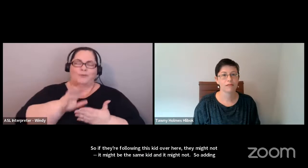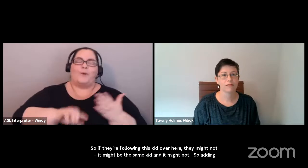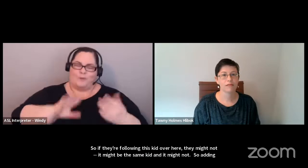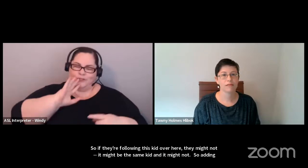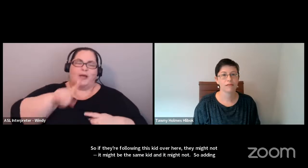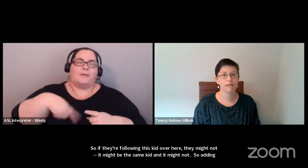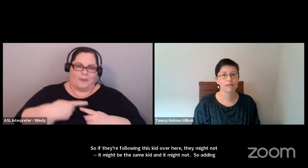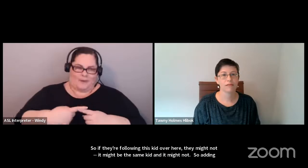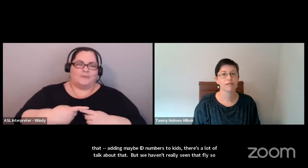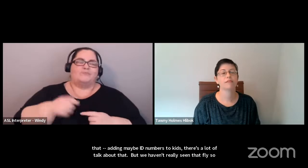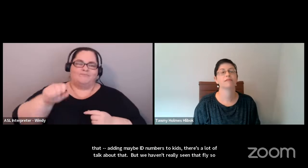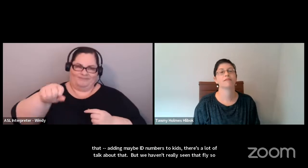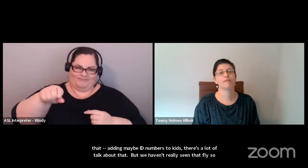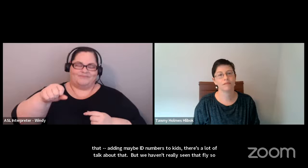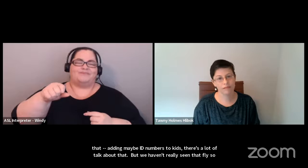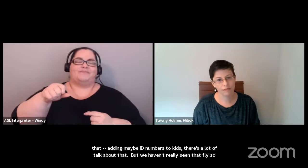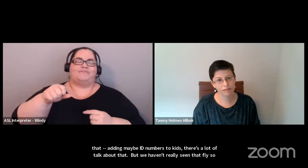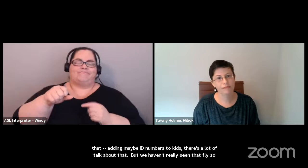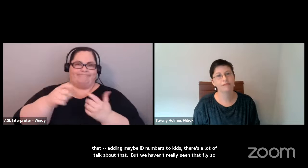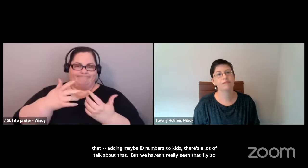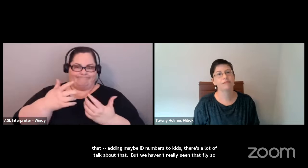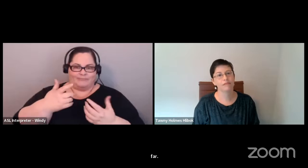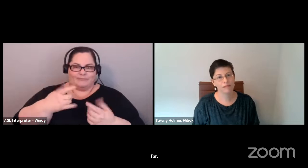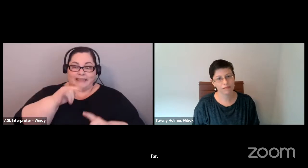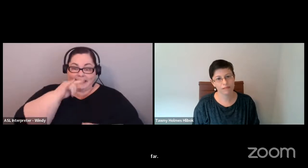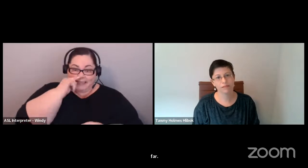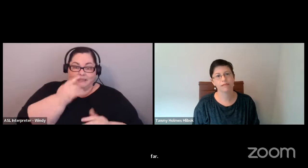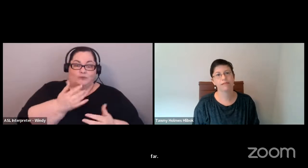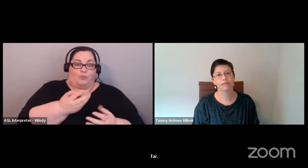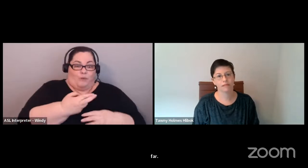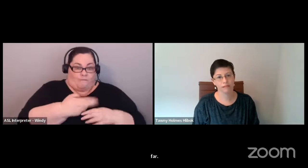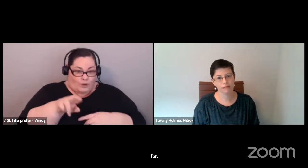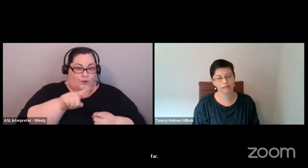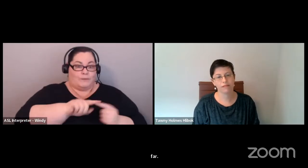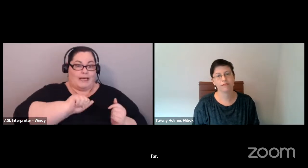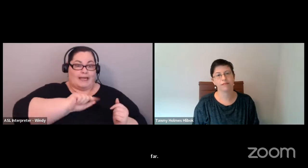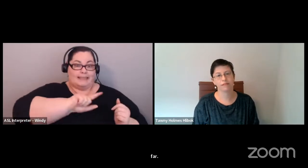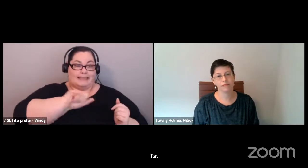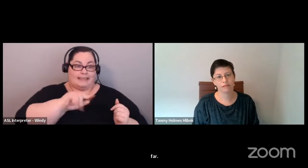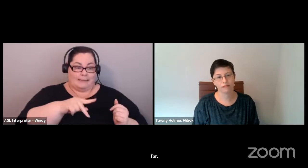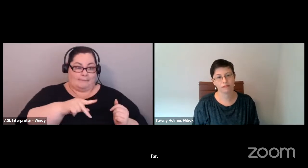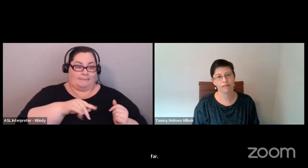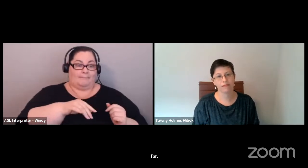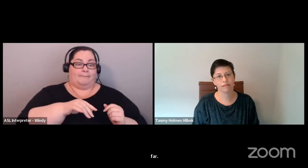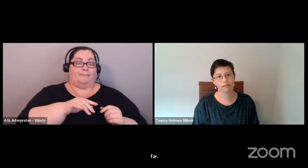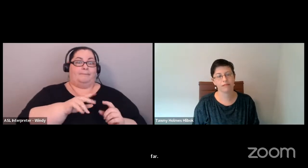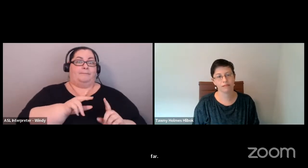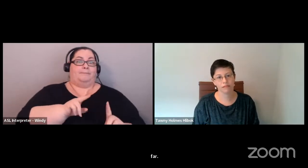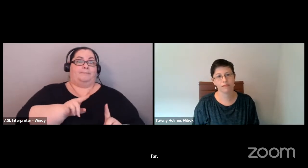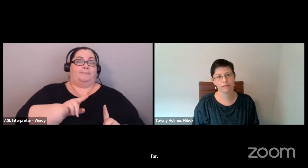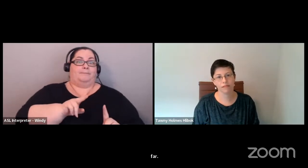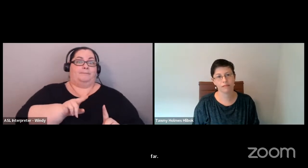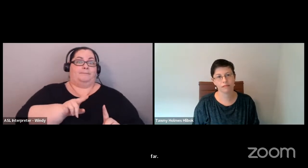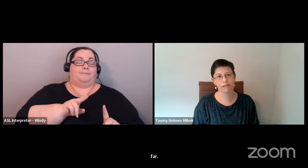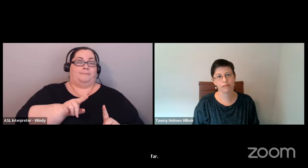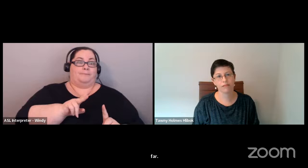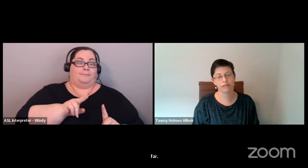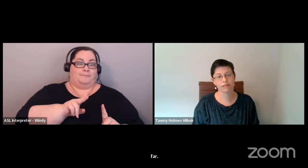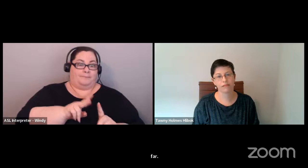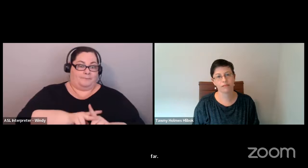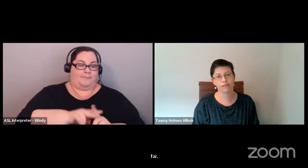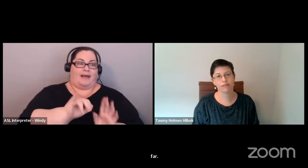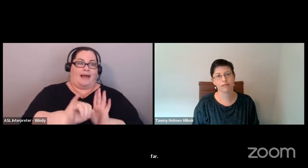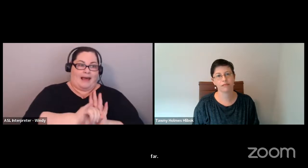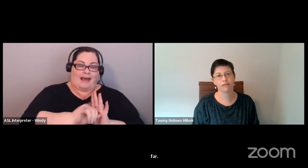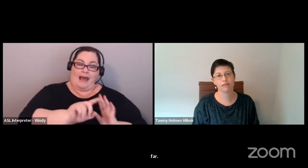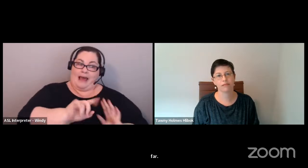at. Having, when a child is referred to ASAP, they would have this specific